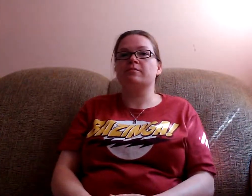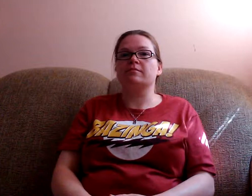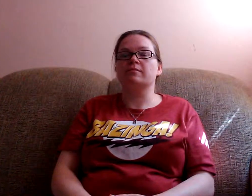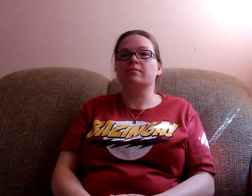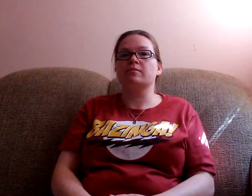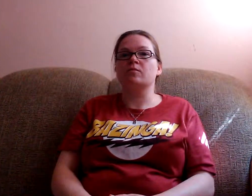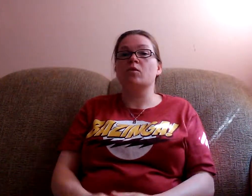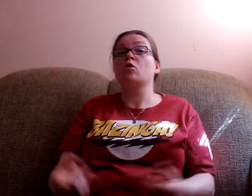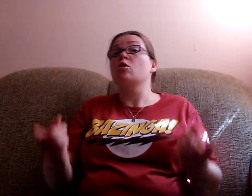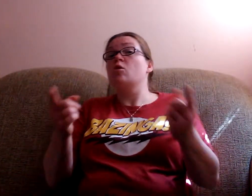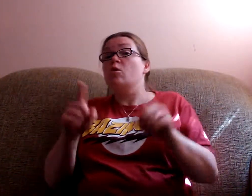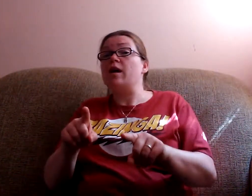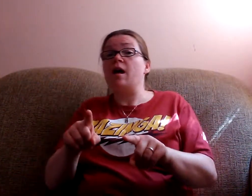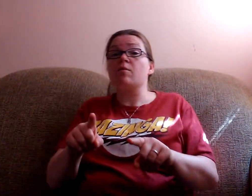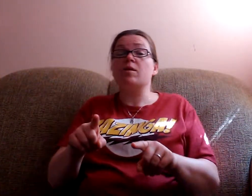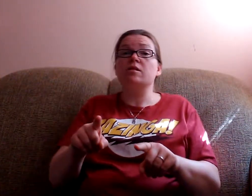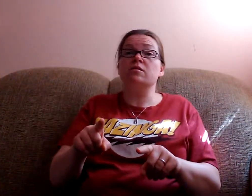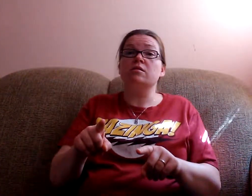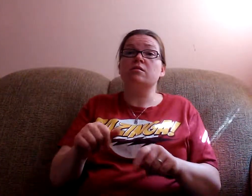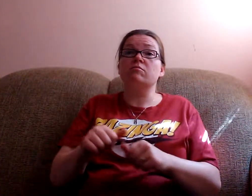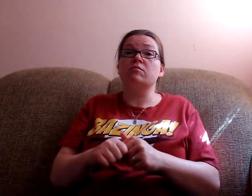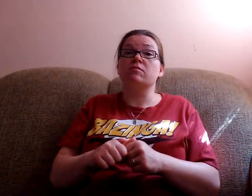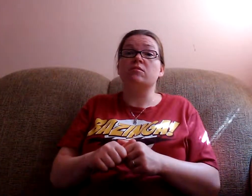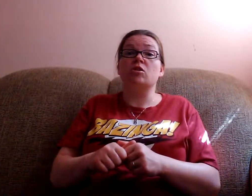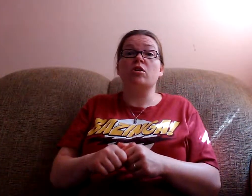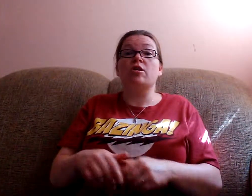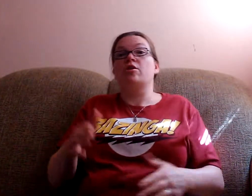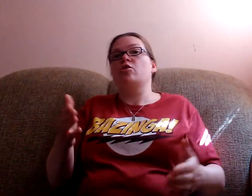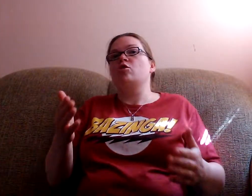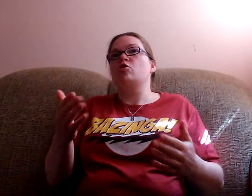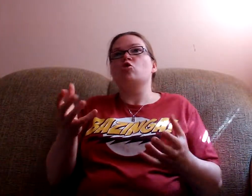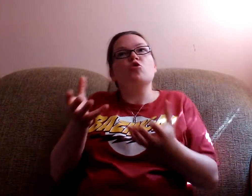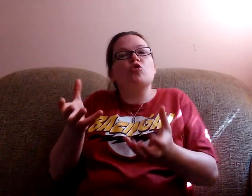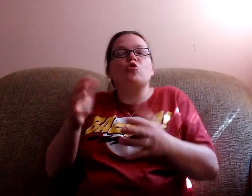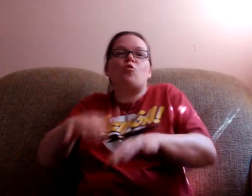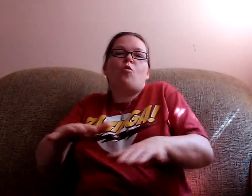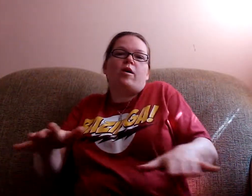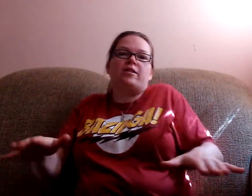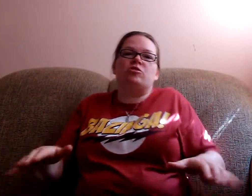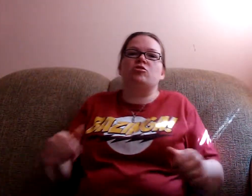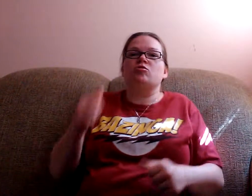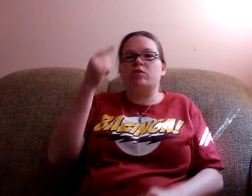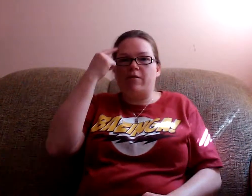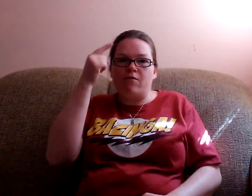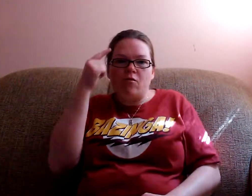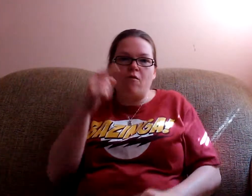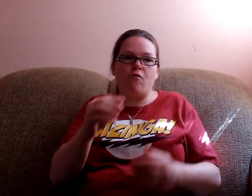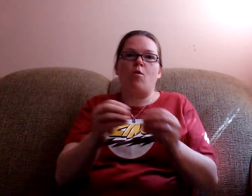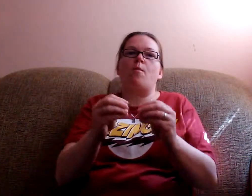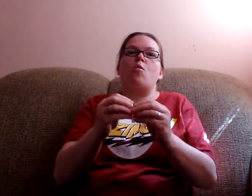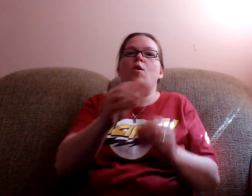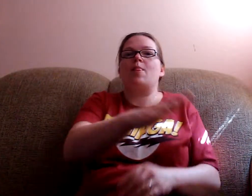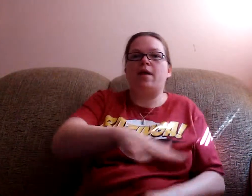acquire. So children were gems in those days, and you wanted a lot of kids. So it was a great disappointment to them that their first 2 daughters